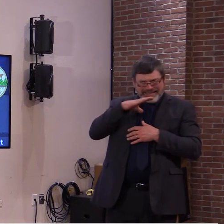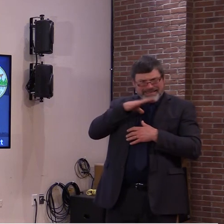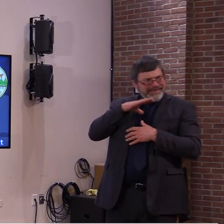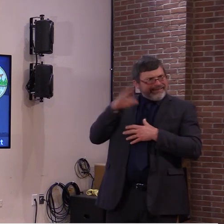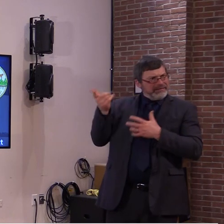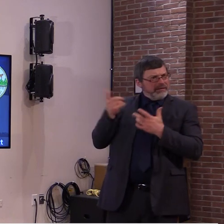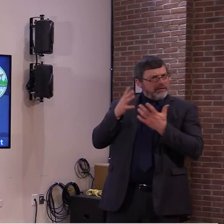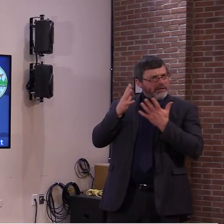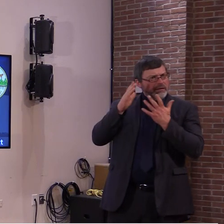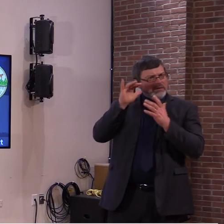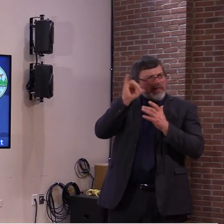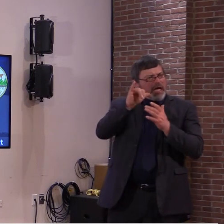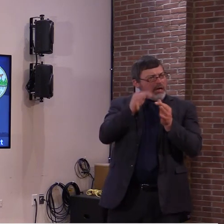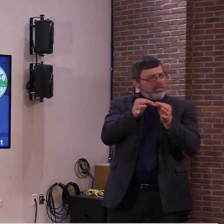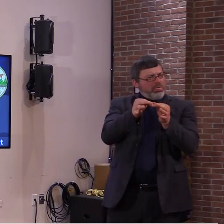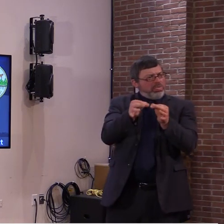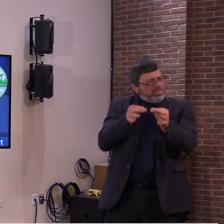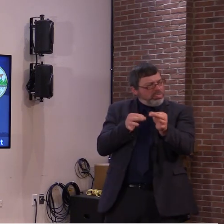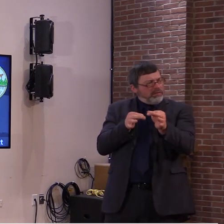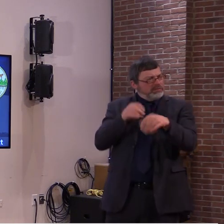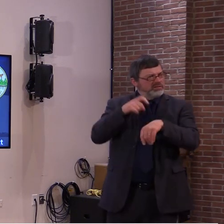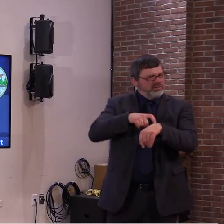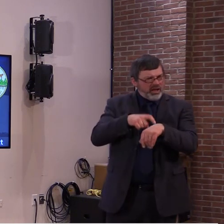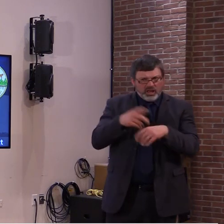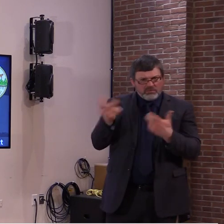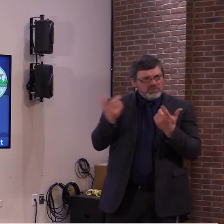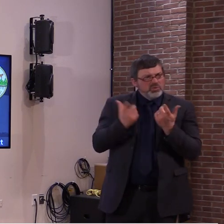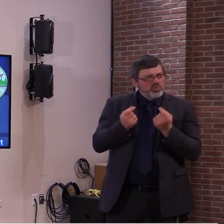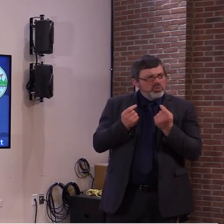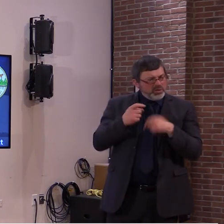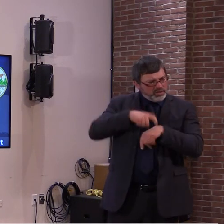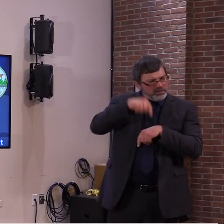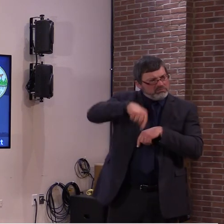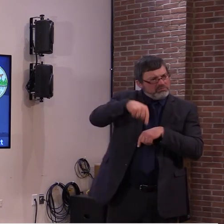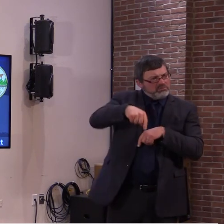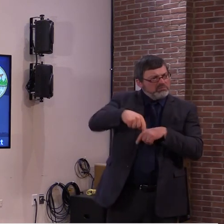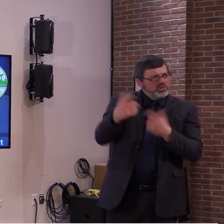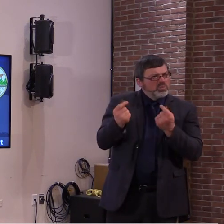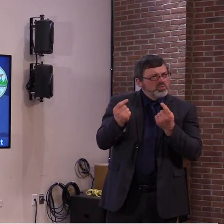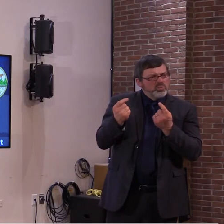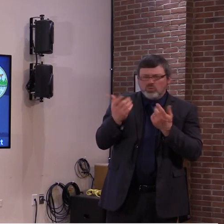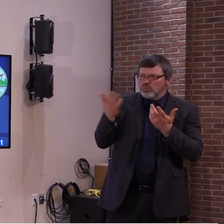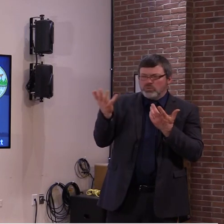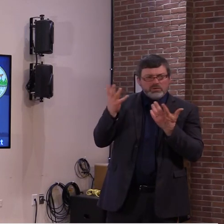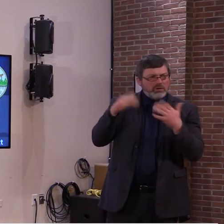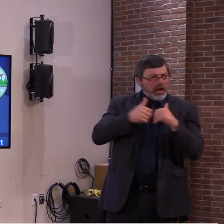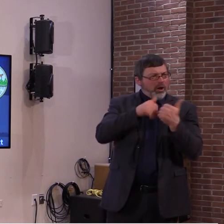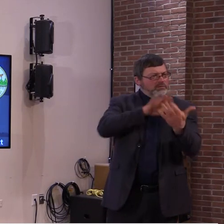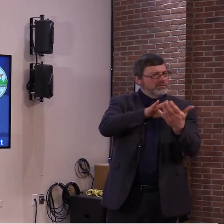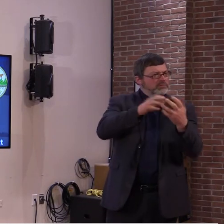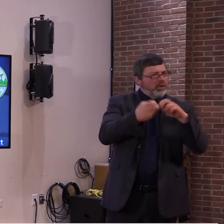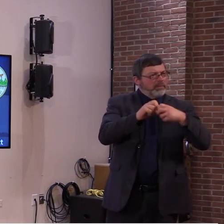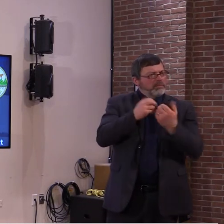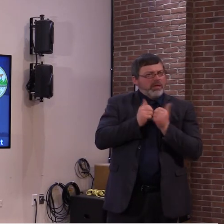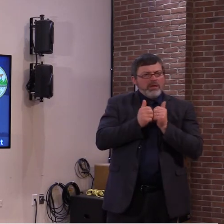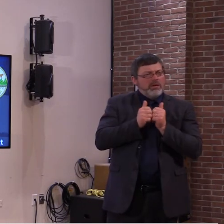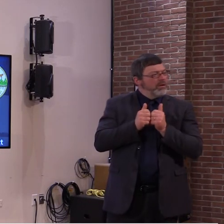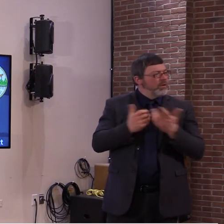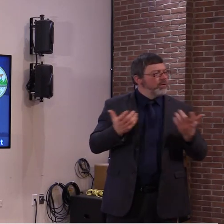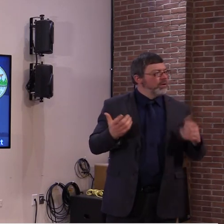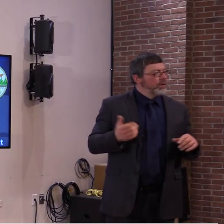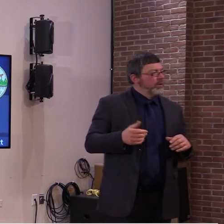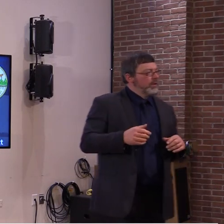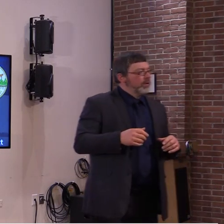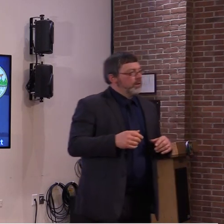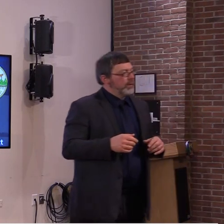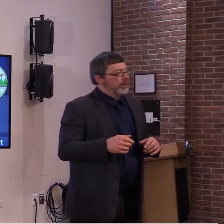workers who need them? Well, I think it's been described. I mean, when we go to a different system that's under more of our